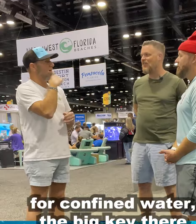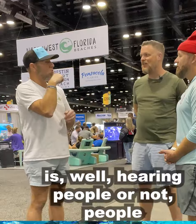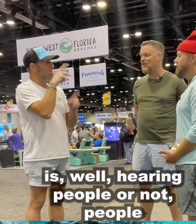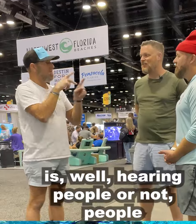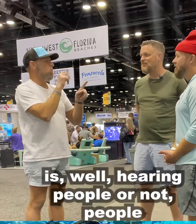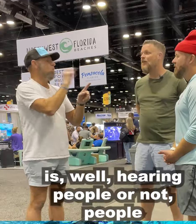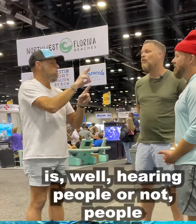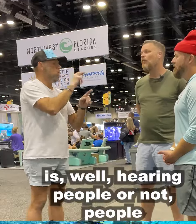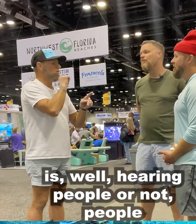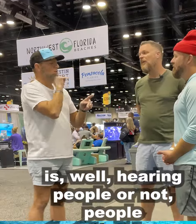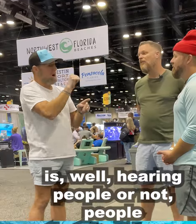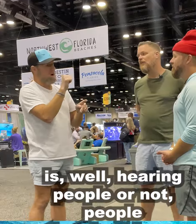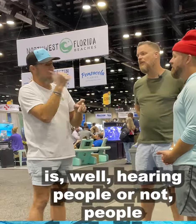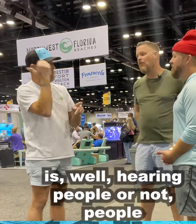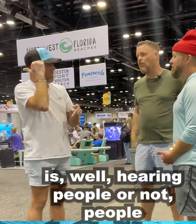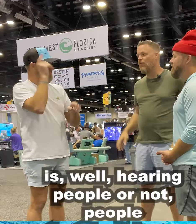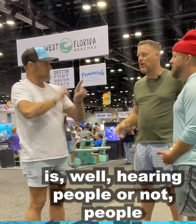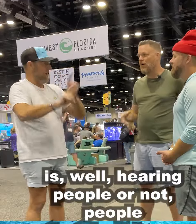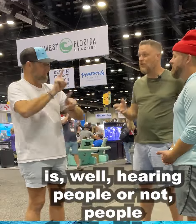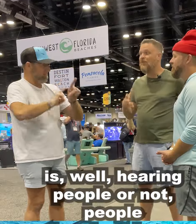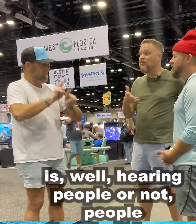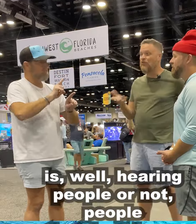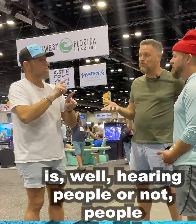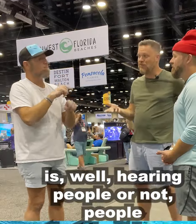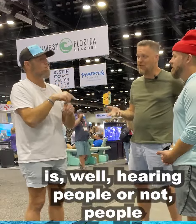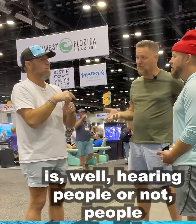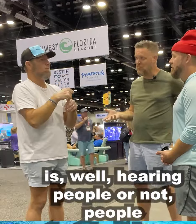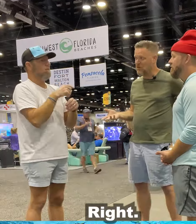is, well, hearing people or not, people that don't know sign language, right?